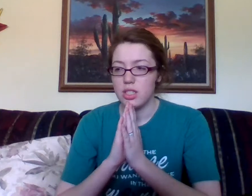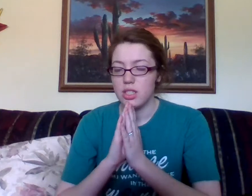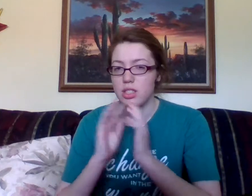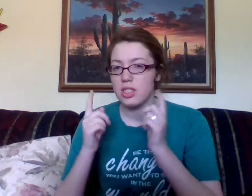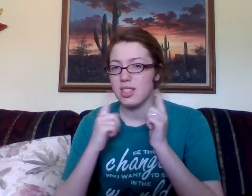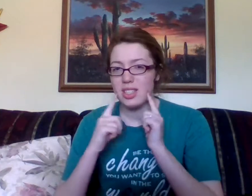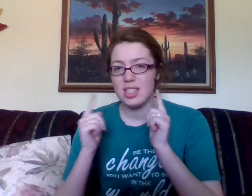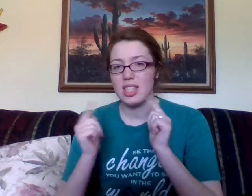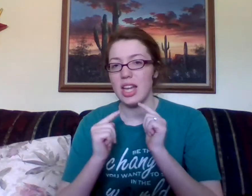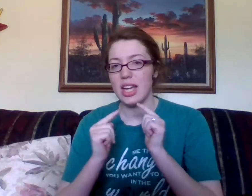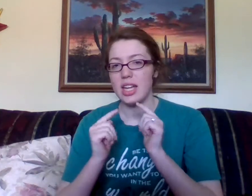just like